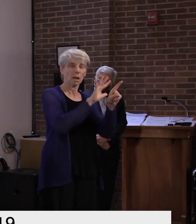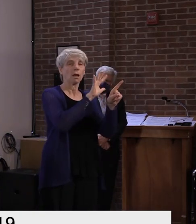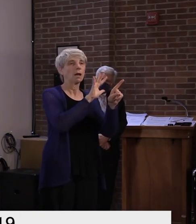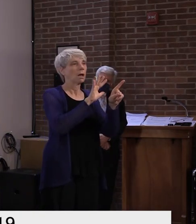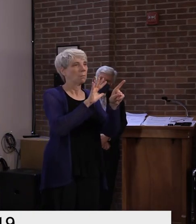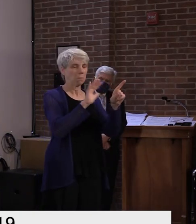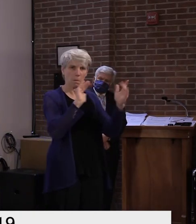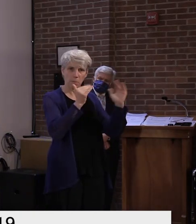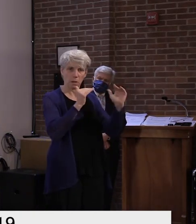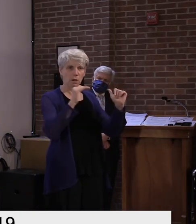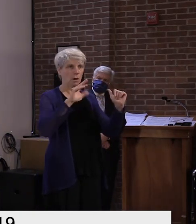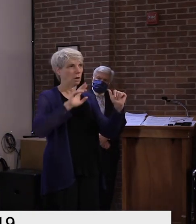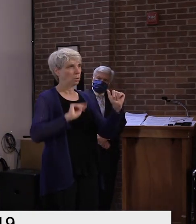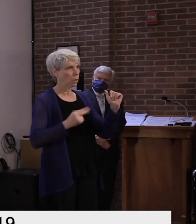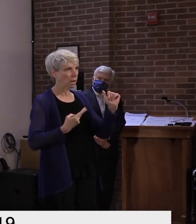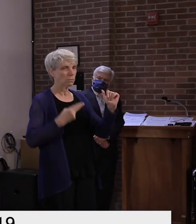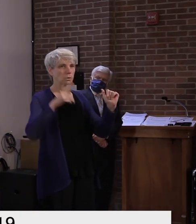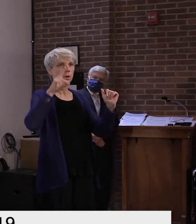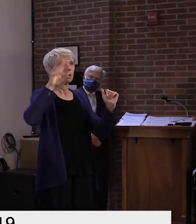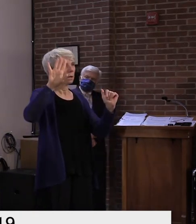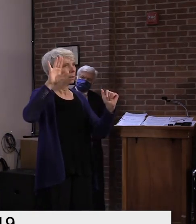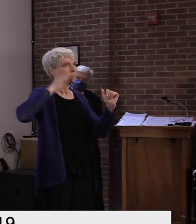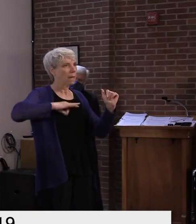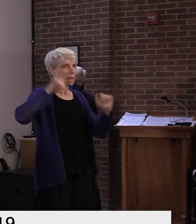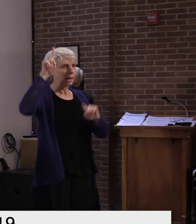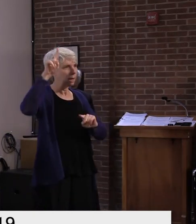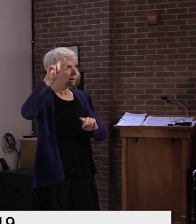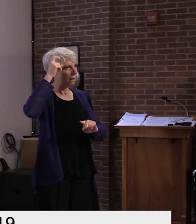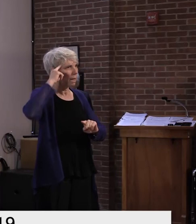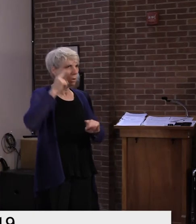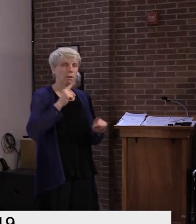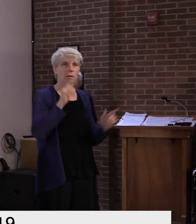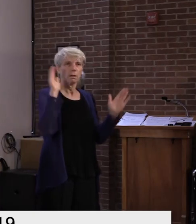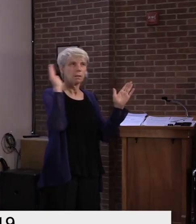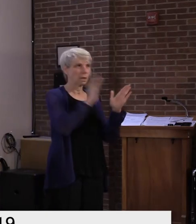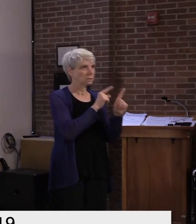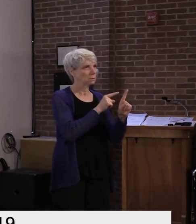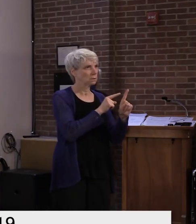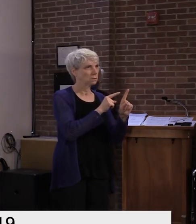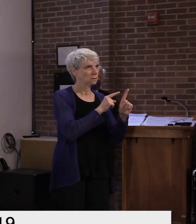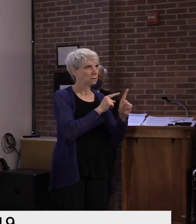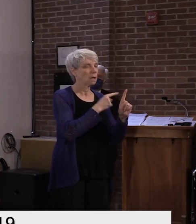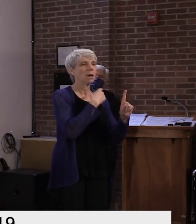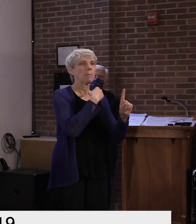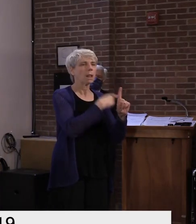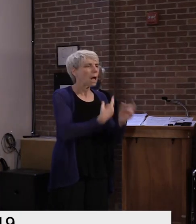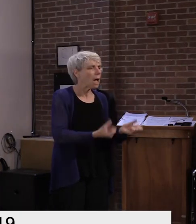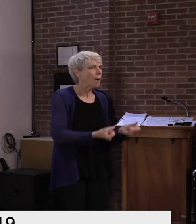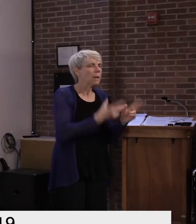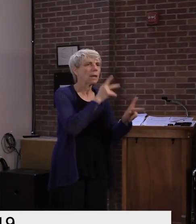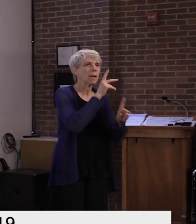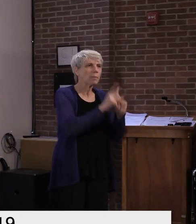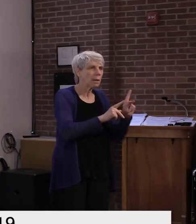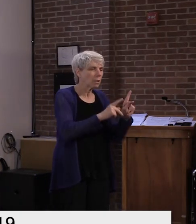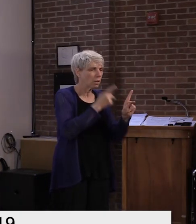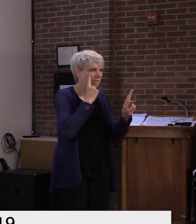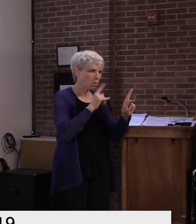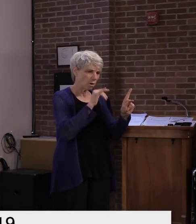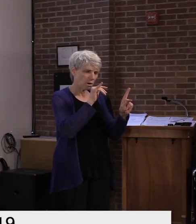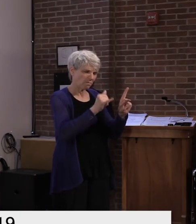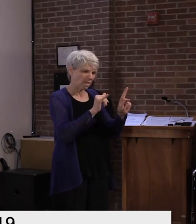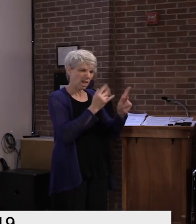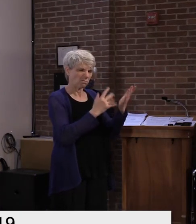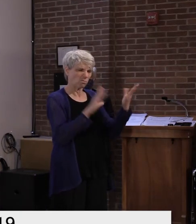and is also lower than the percent of the population that lives in Chittenden County. So we do believe that we're continuing to see the same